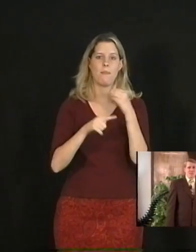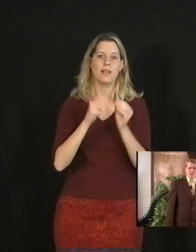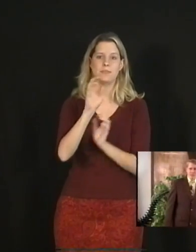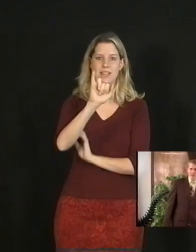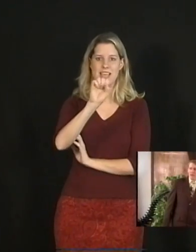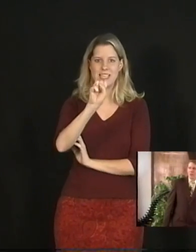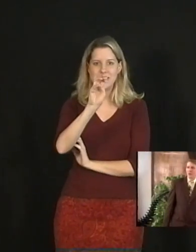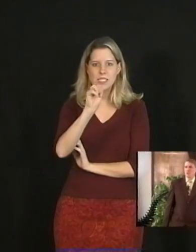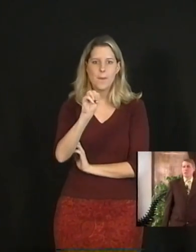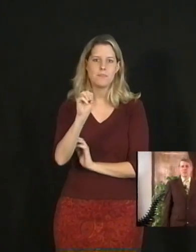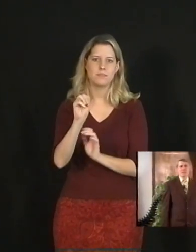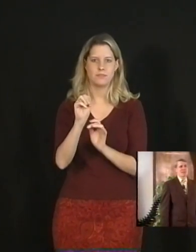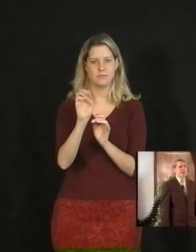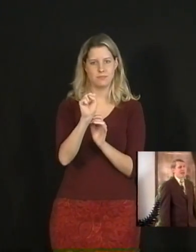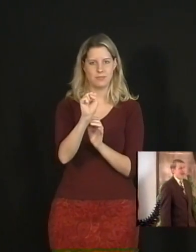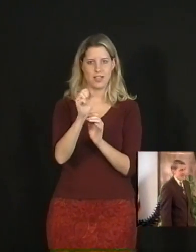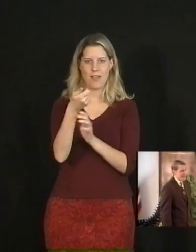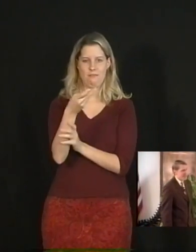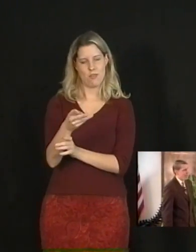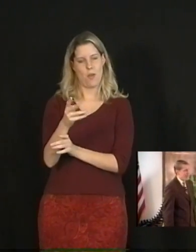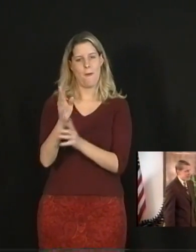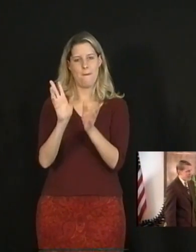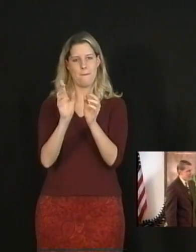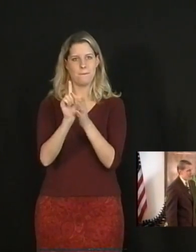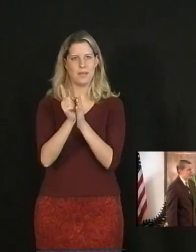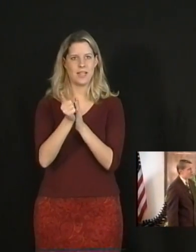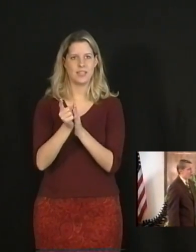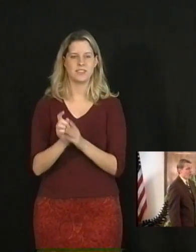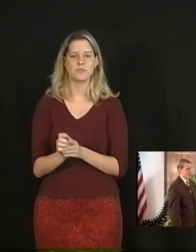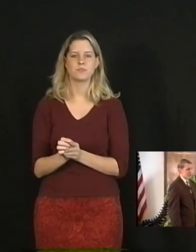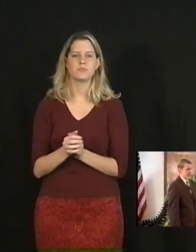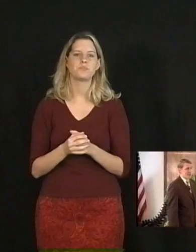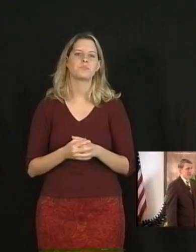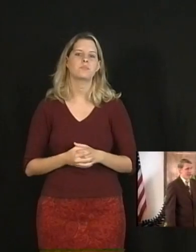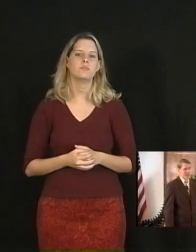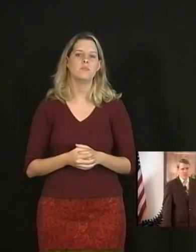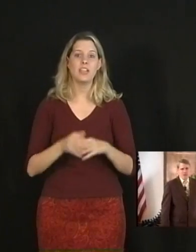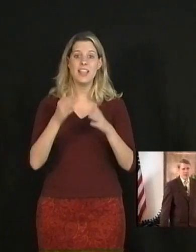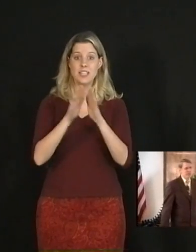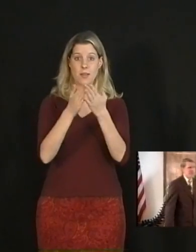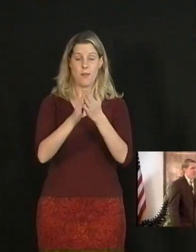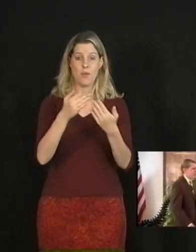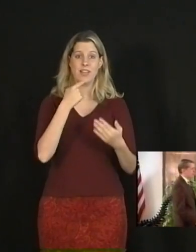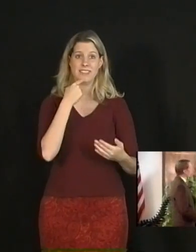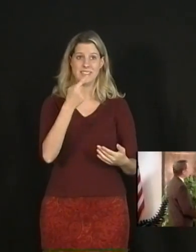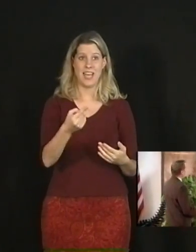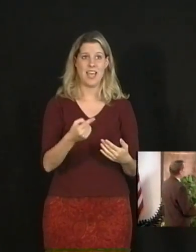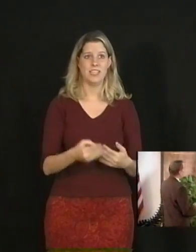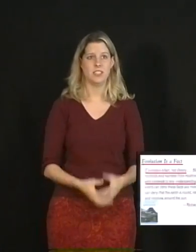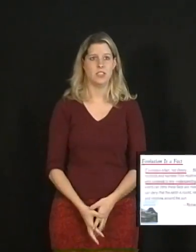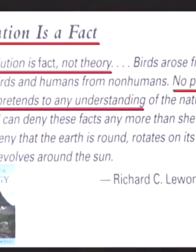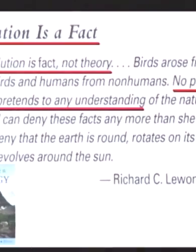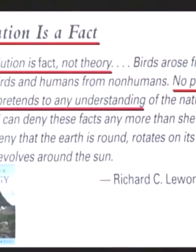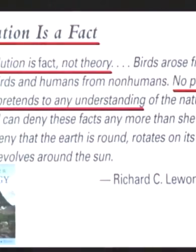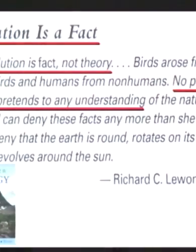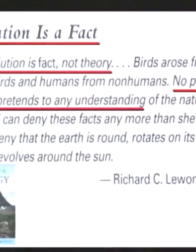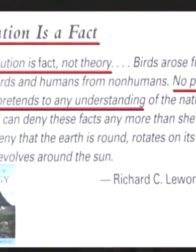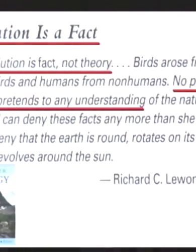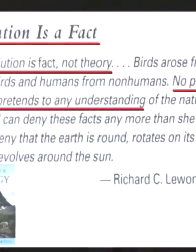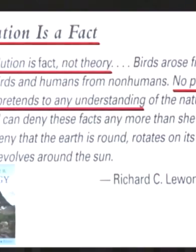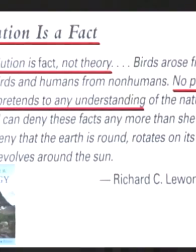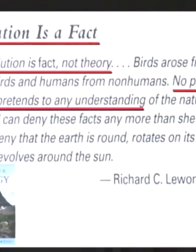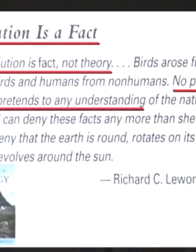some of the isms in just a minute. But evolution is based on lies and bad science. There is no good science to back it up. This textbook says evolution is a